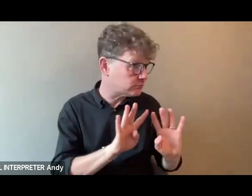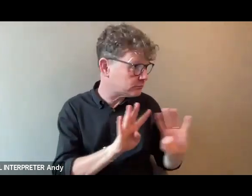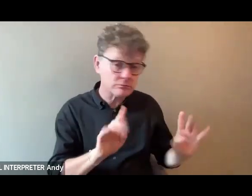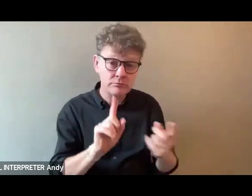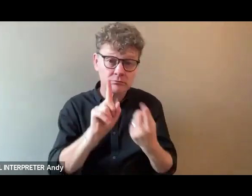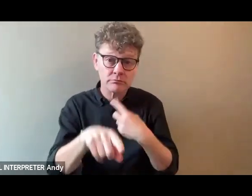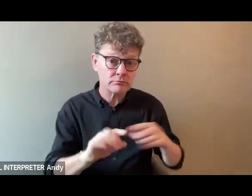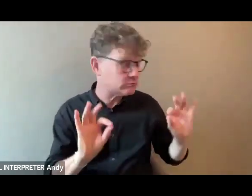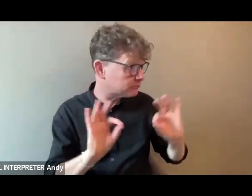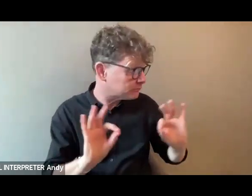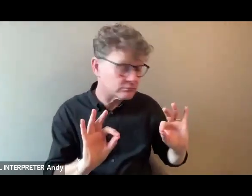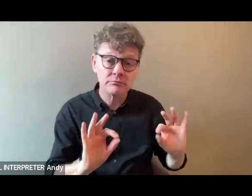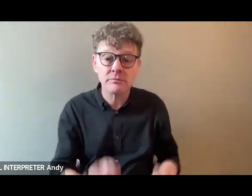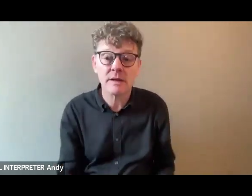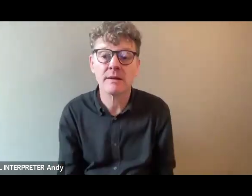that one?